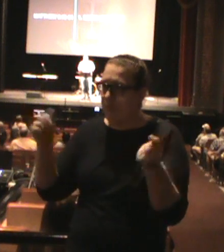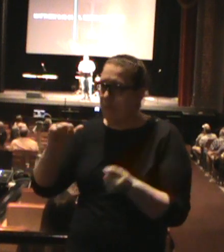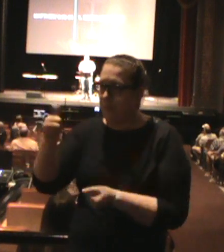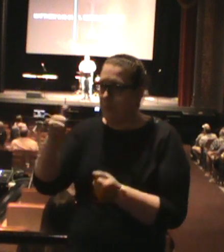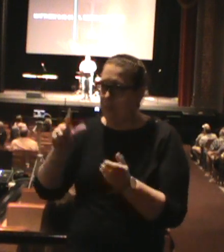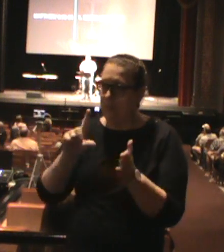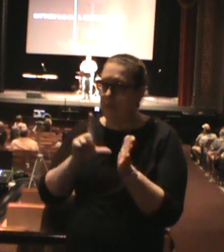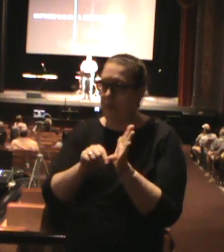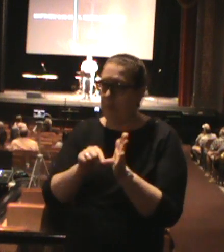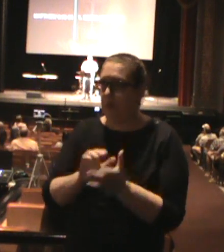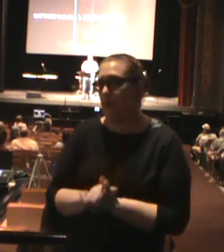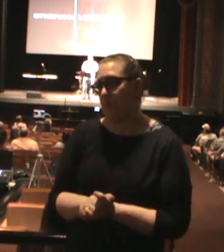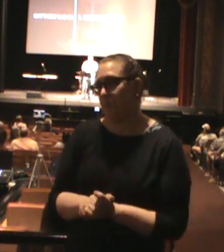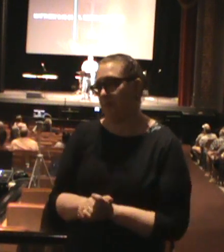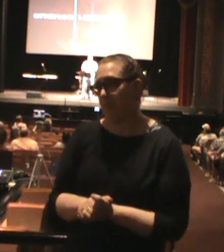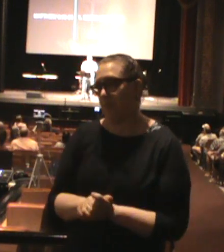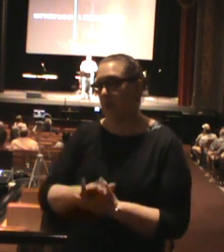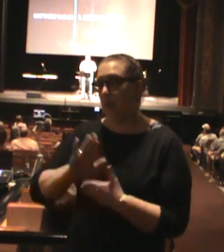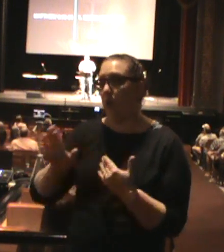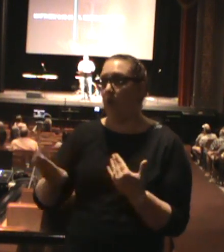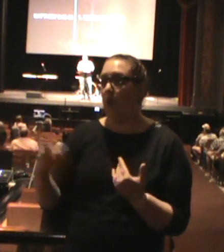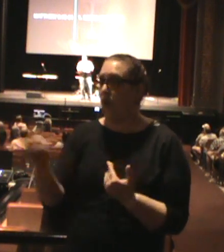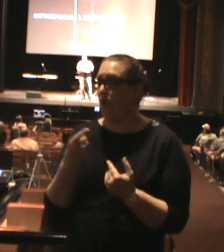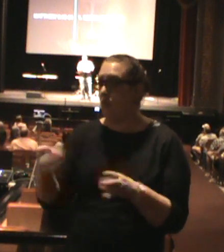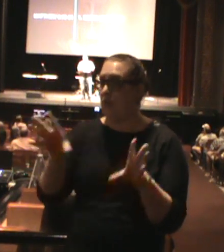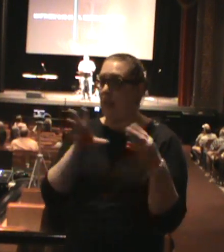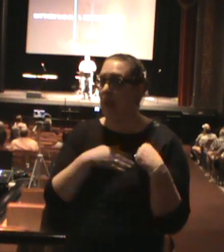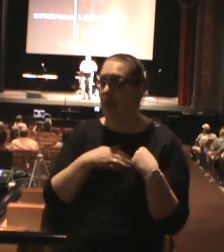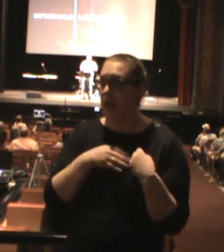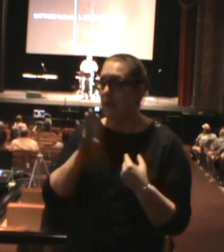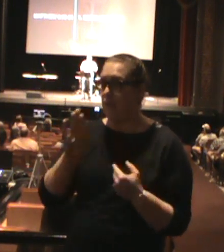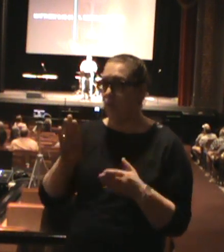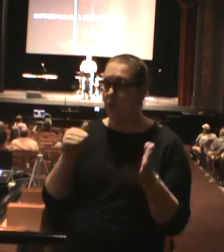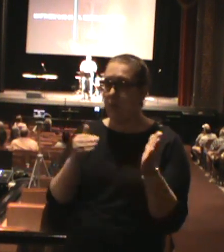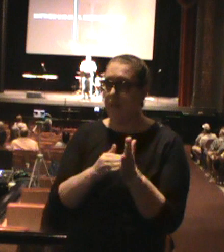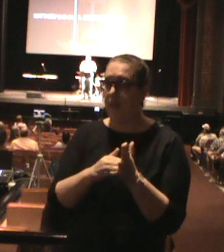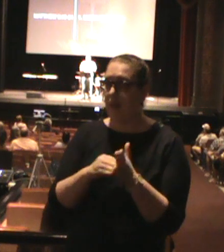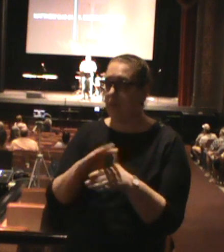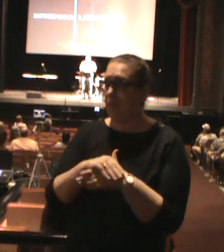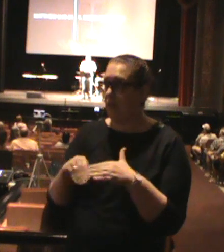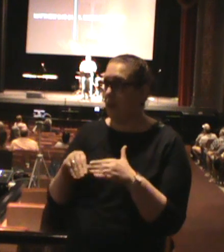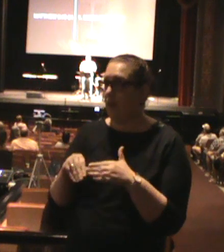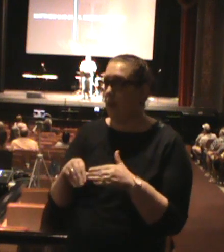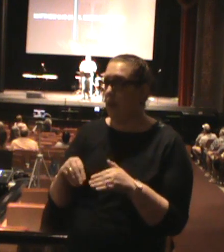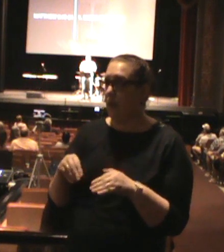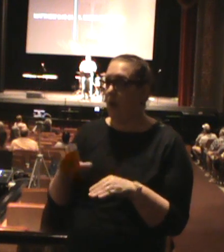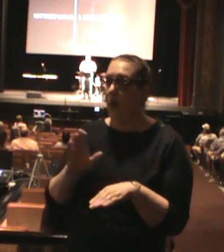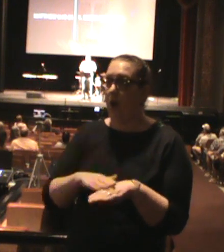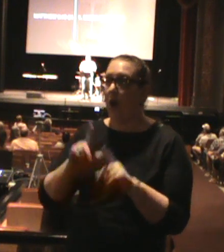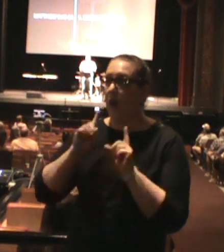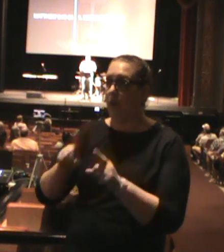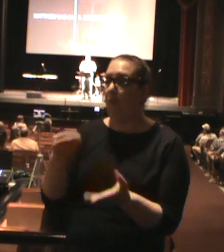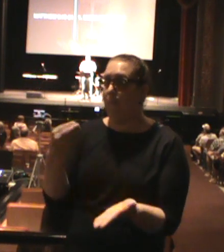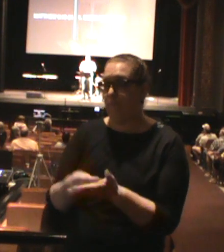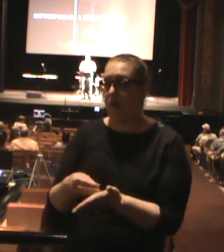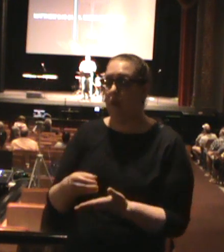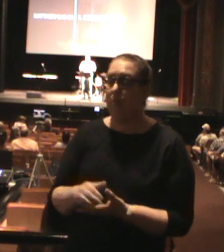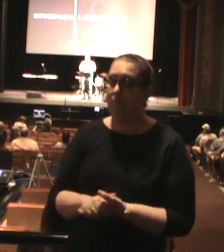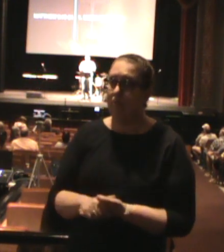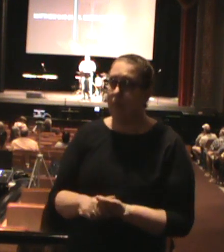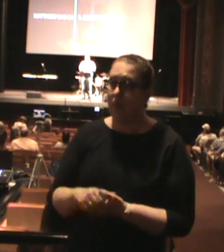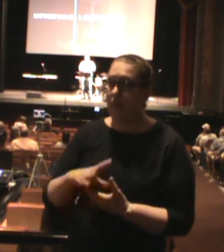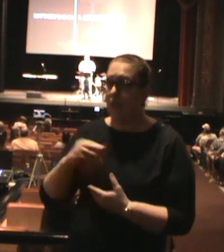minutes. All they're left with is $40,000 from a GoFundMe page and an